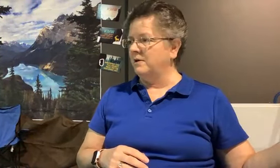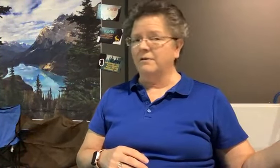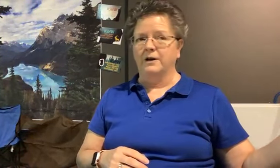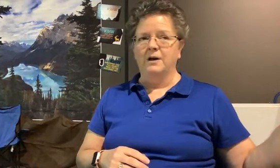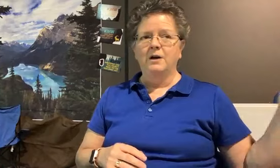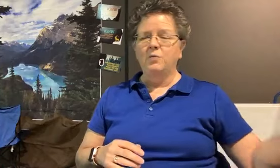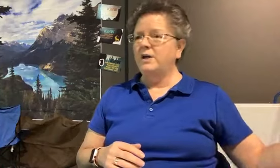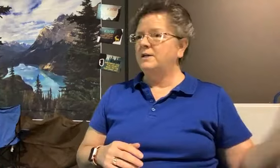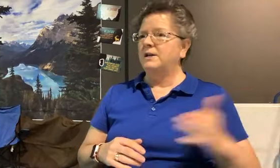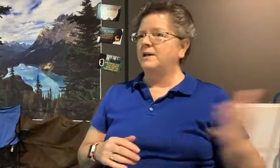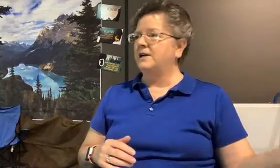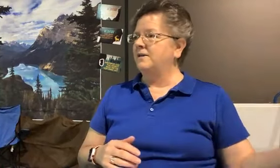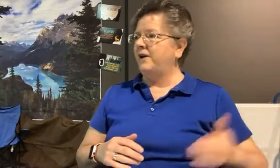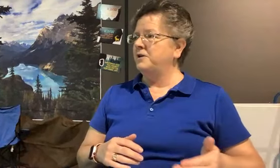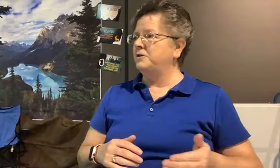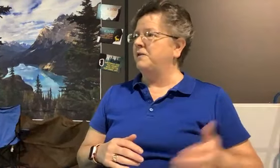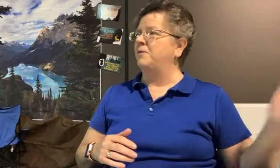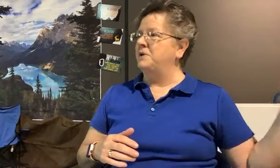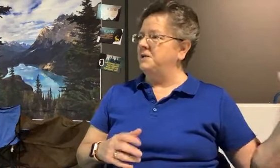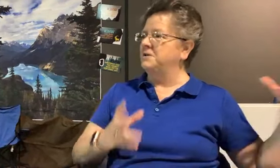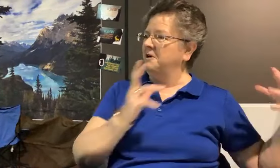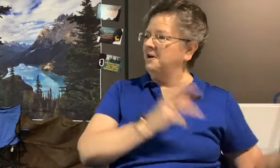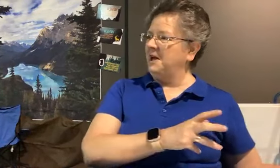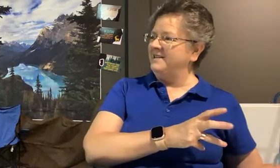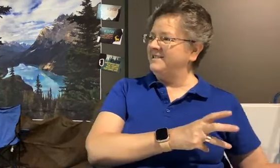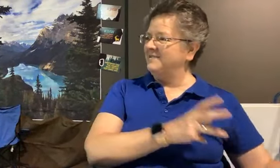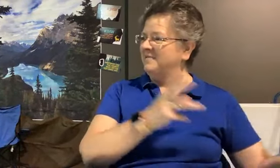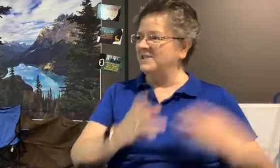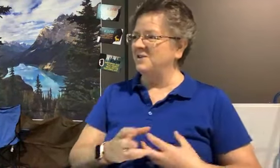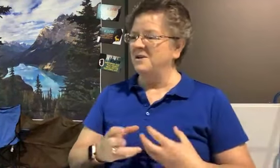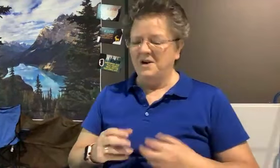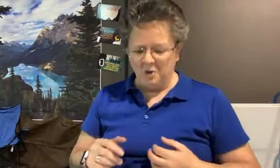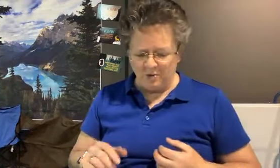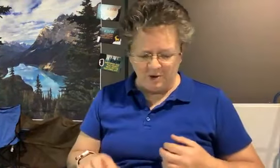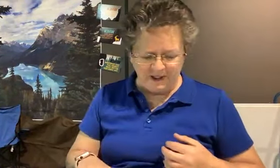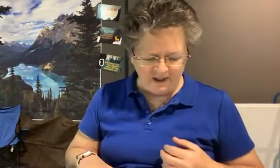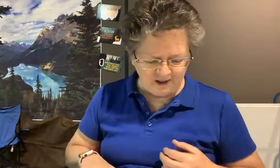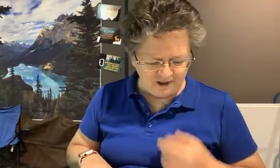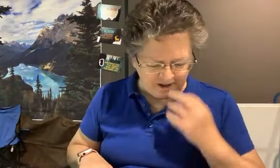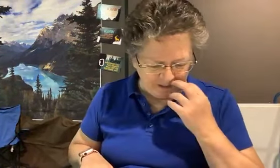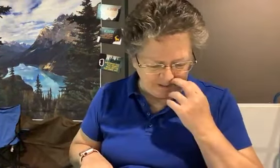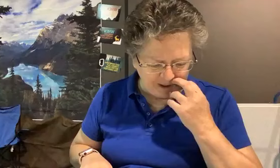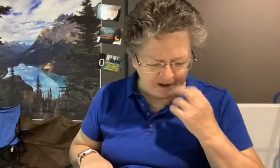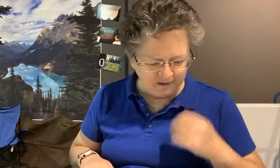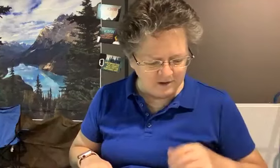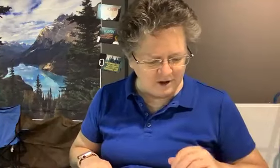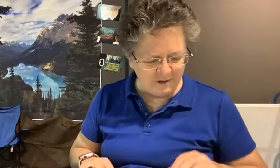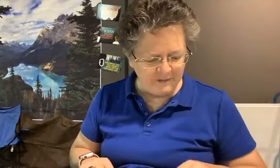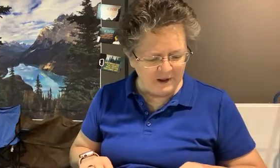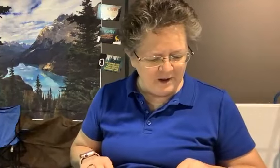long-suffering. We need to not take advantage of that. We need to realize it and make sure we're leaning in. So,